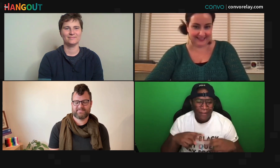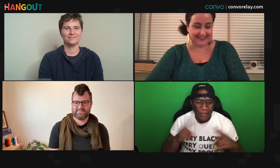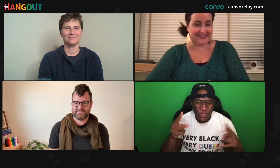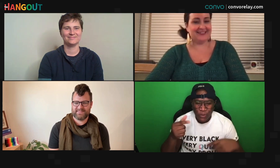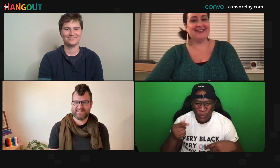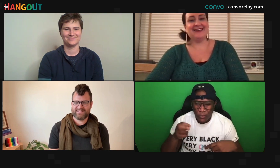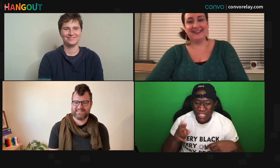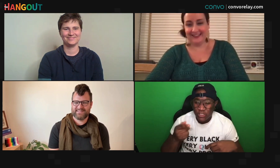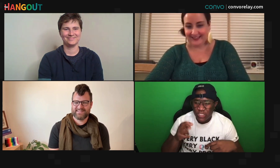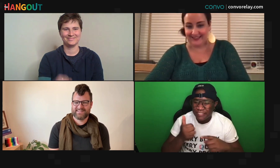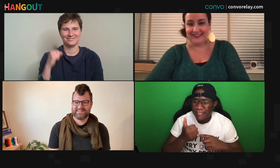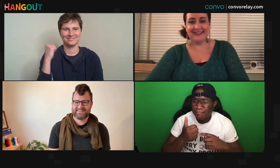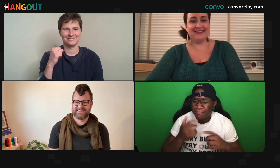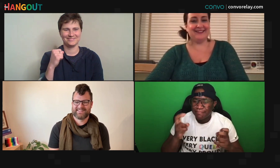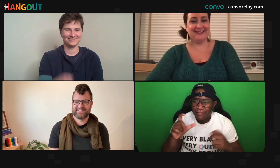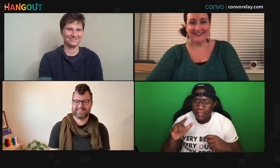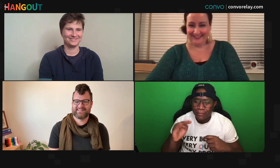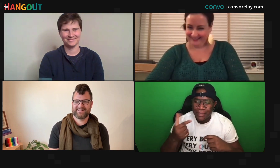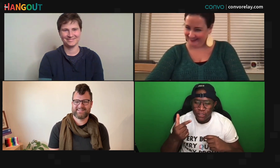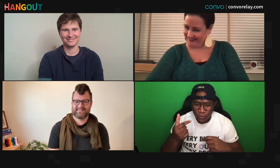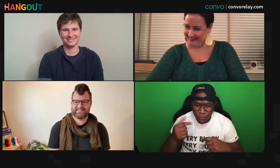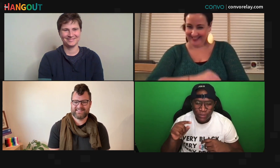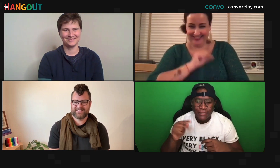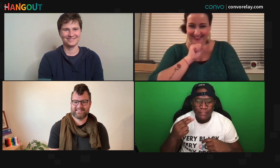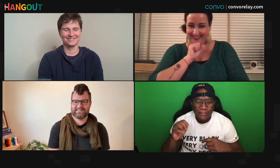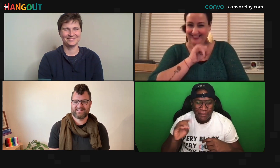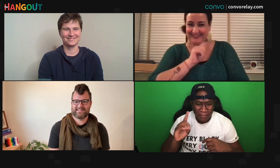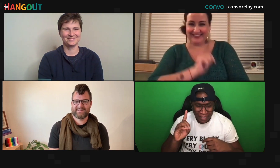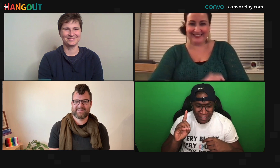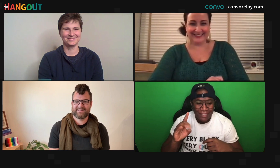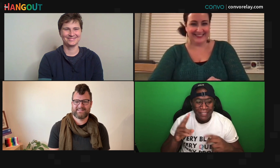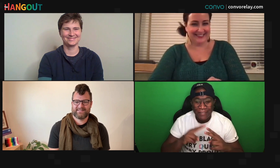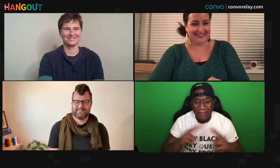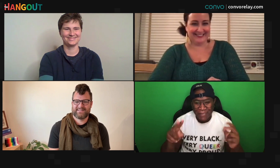front that says very Black, very queer,